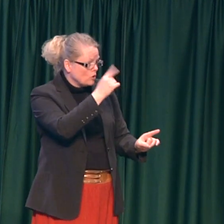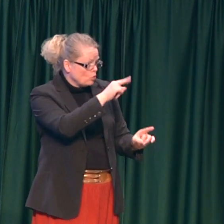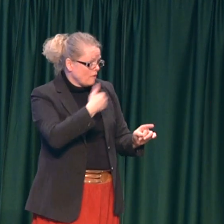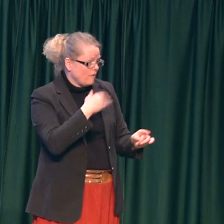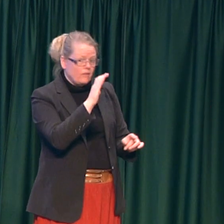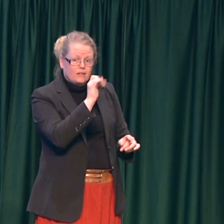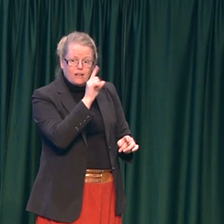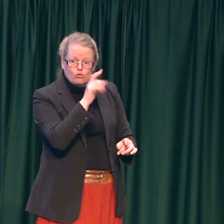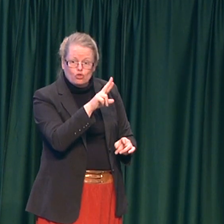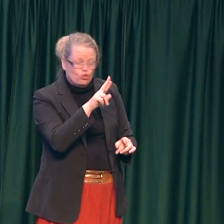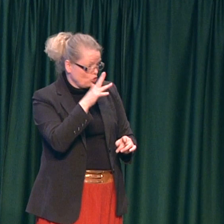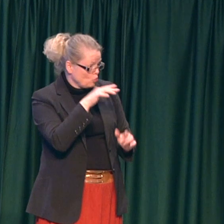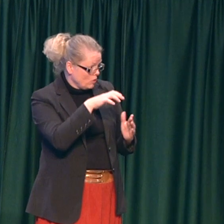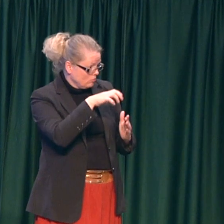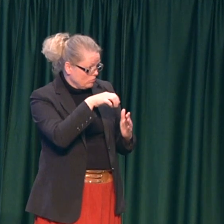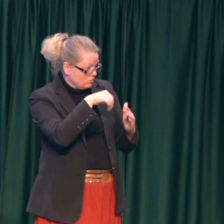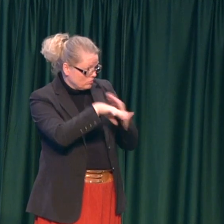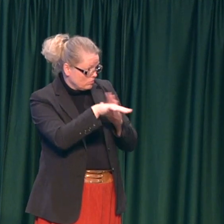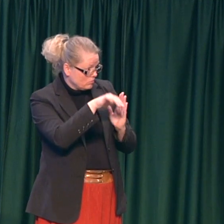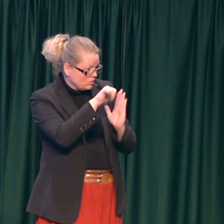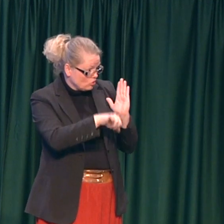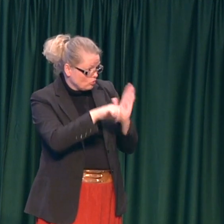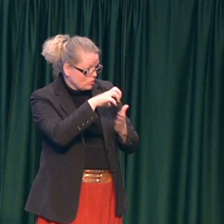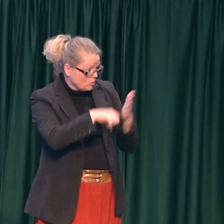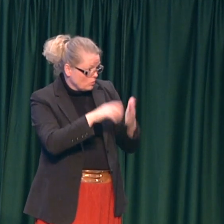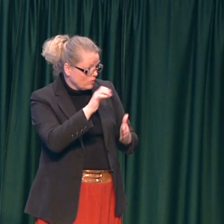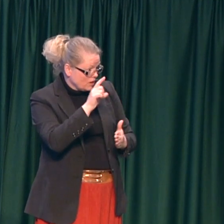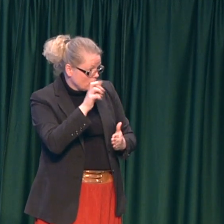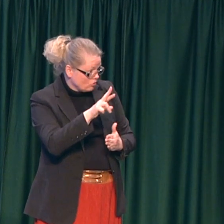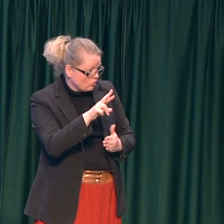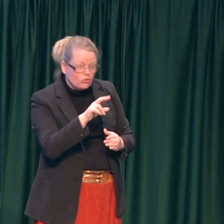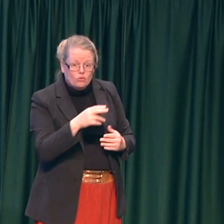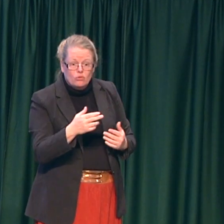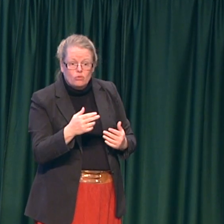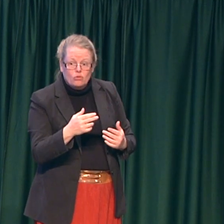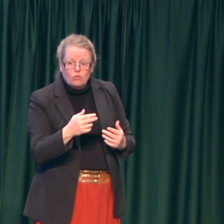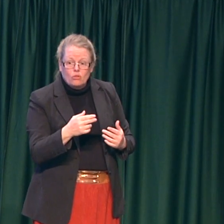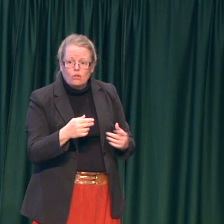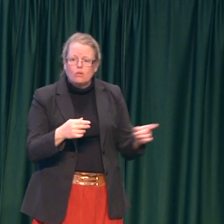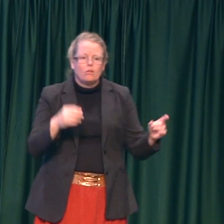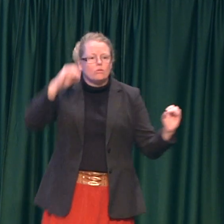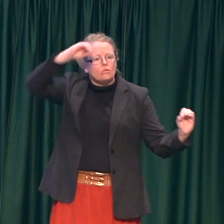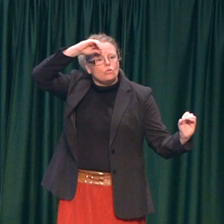So, interpreter then clarifies. So, you understand that the procedure is to